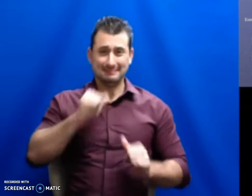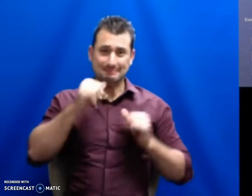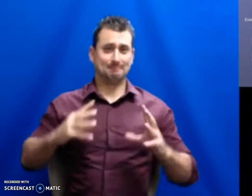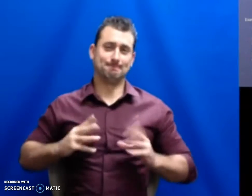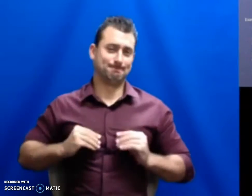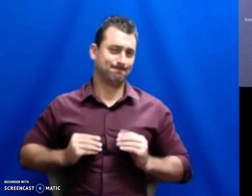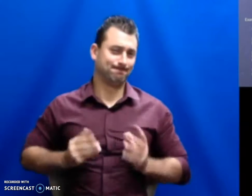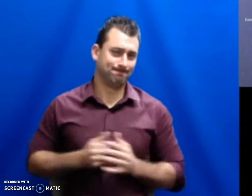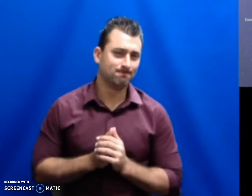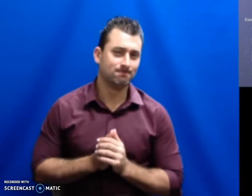light.